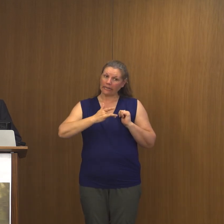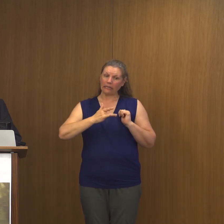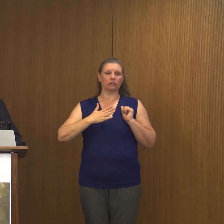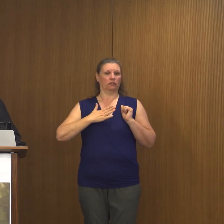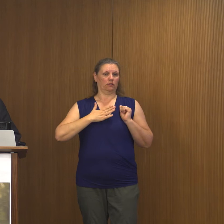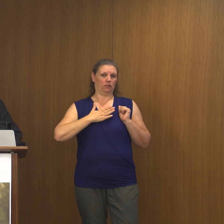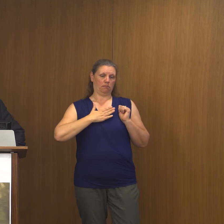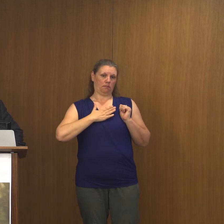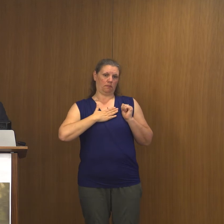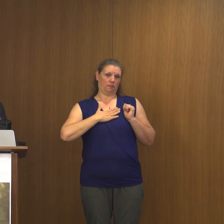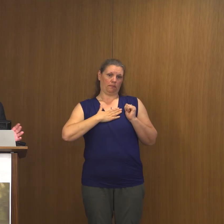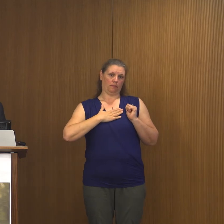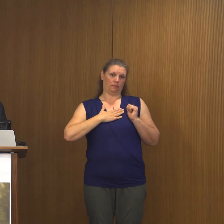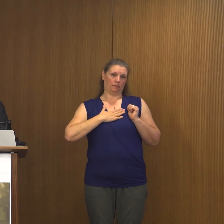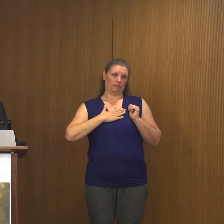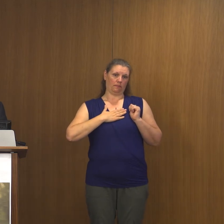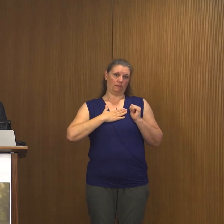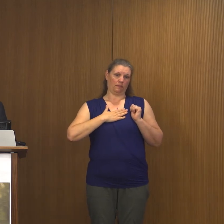supportive